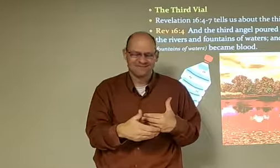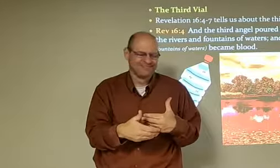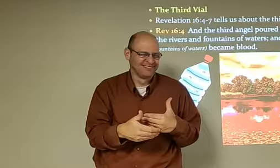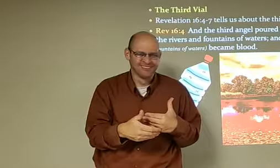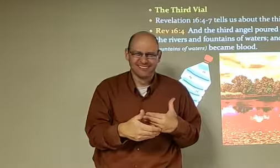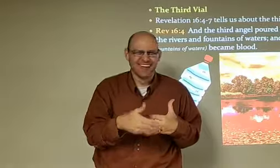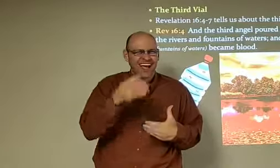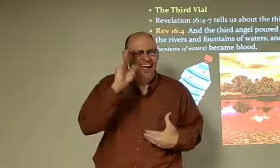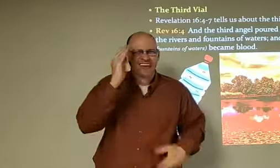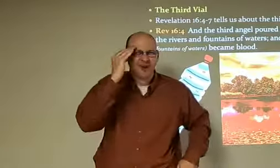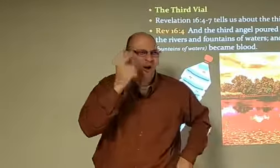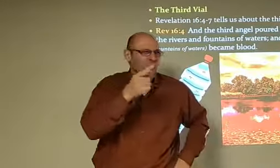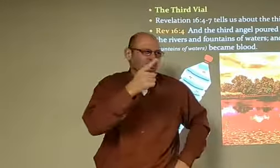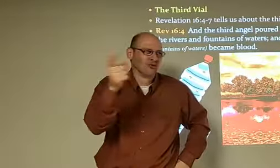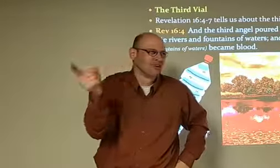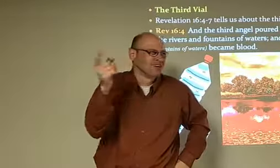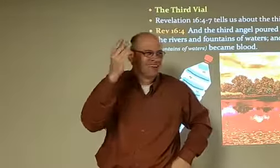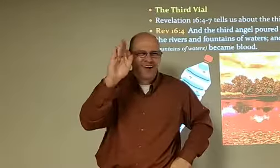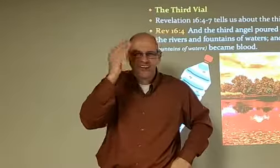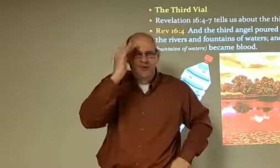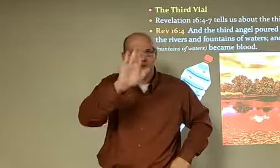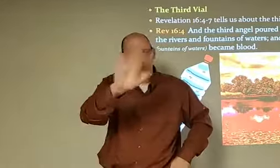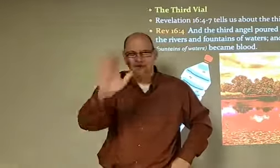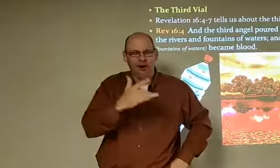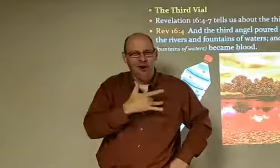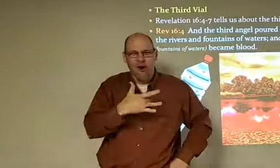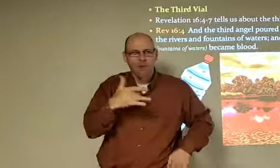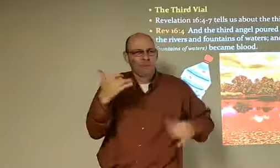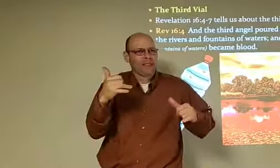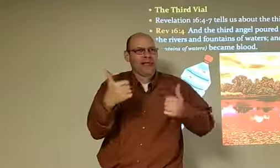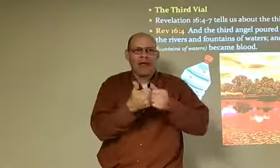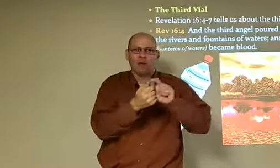ready. Bring it on. No, God knows. He